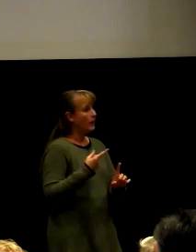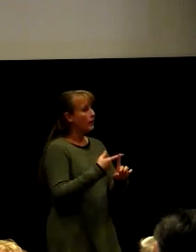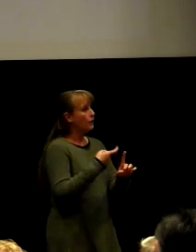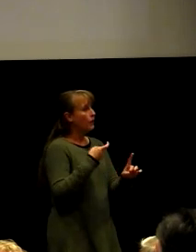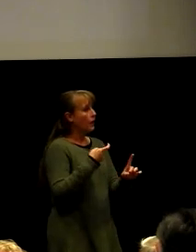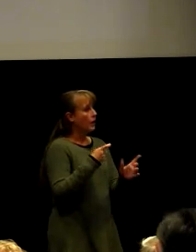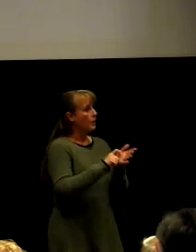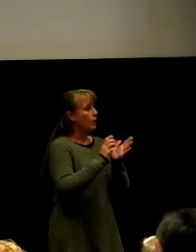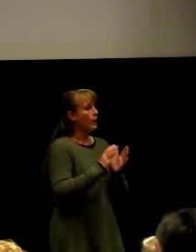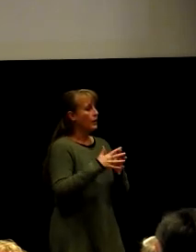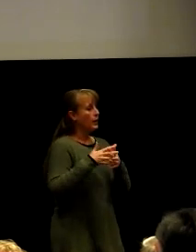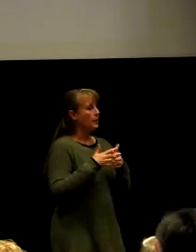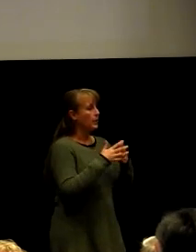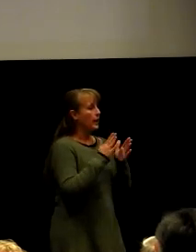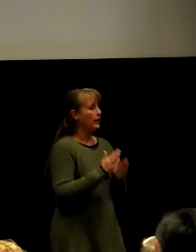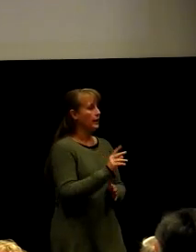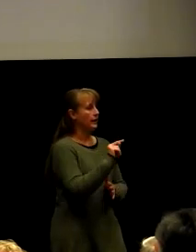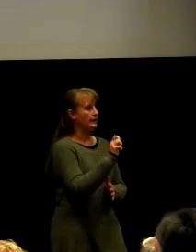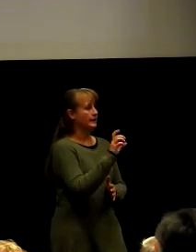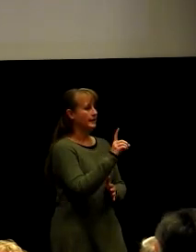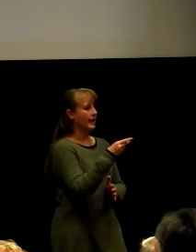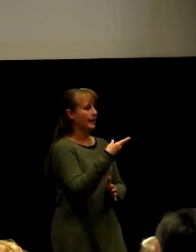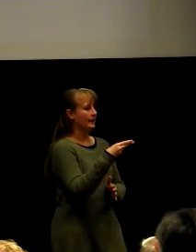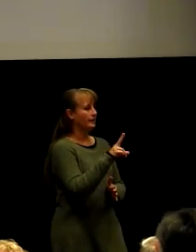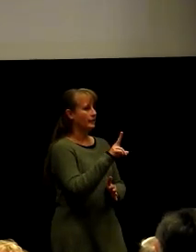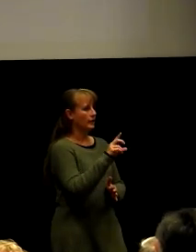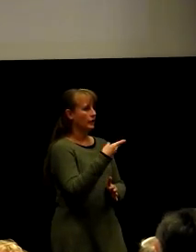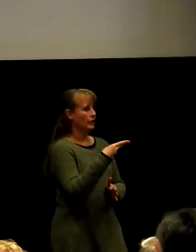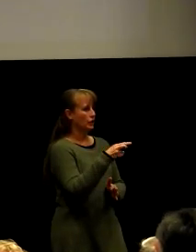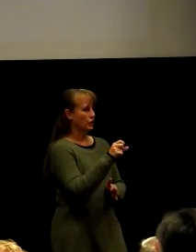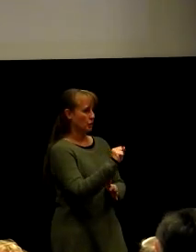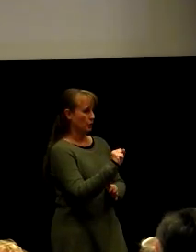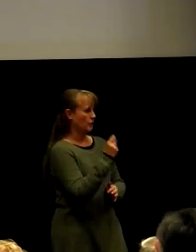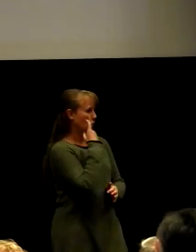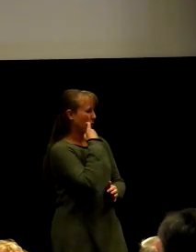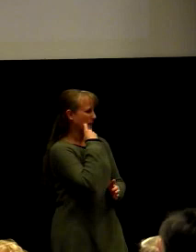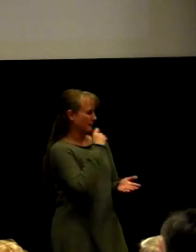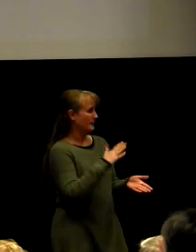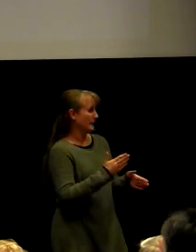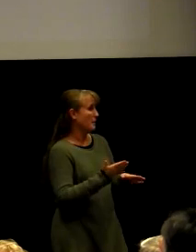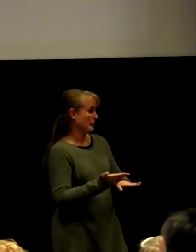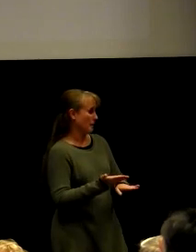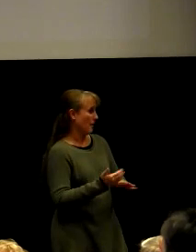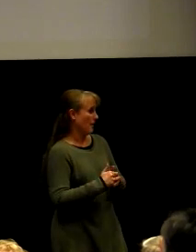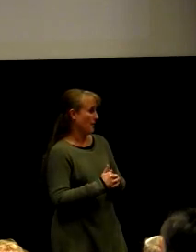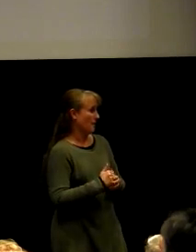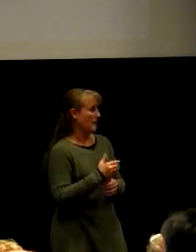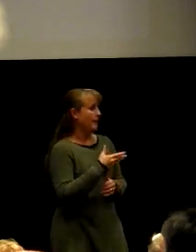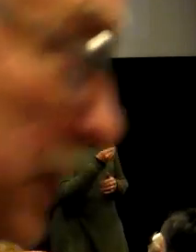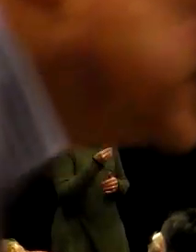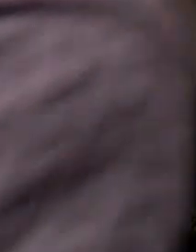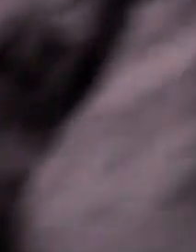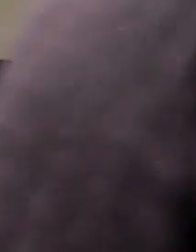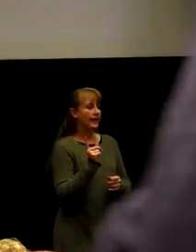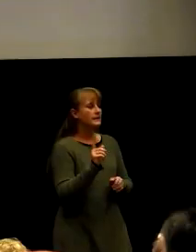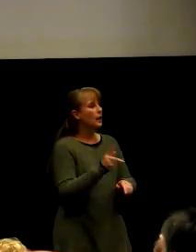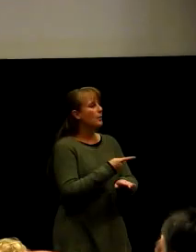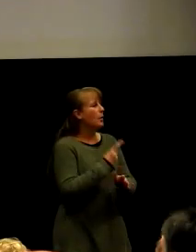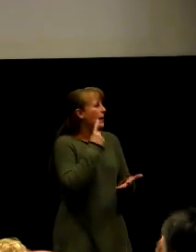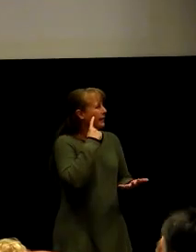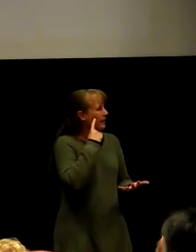by American poet Ted Hughes, who passed away recently. And it's a